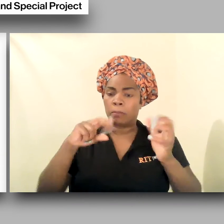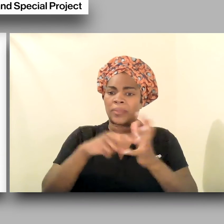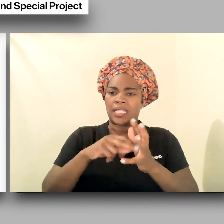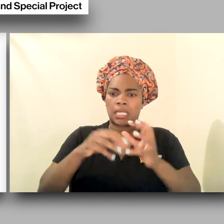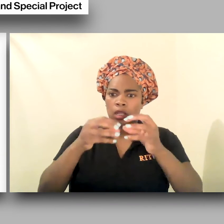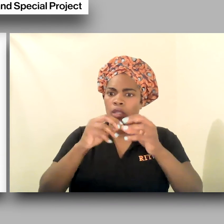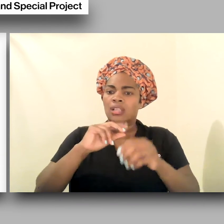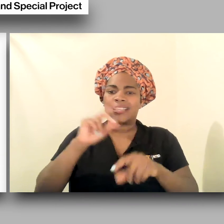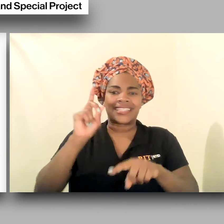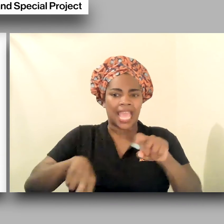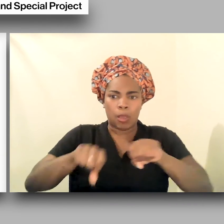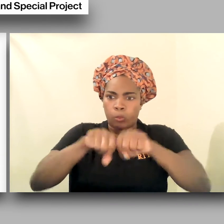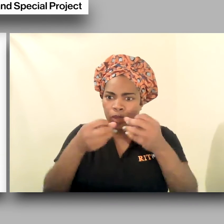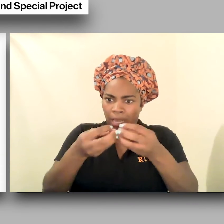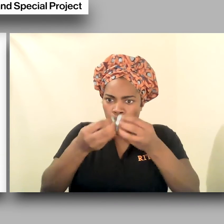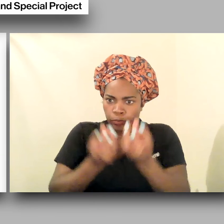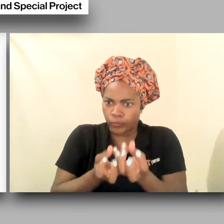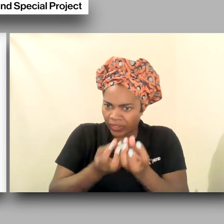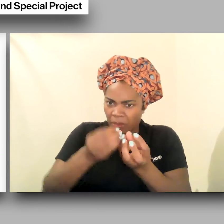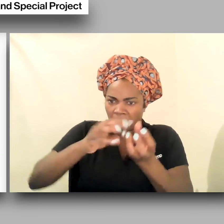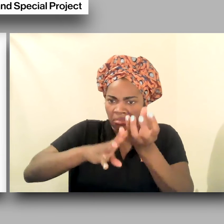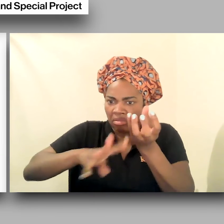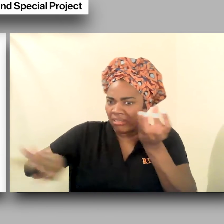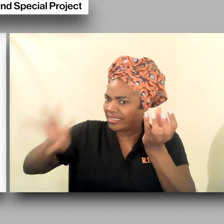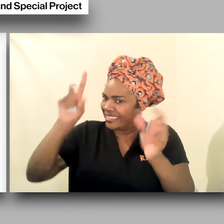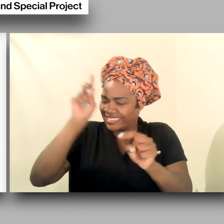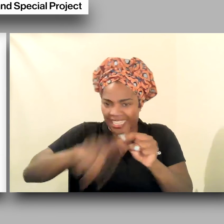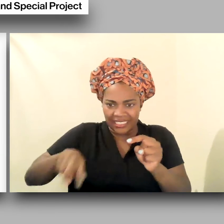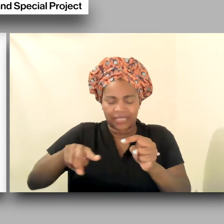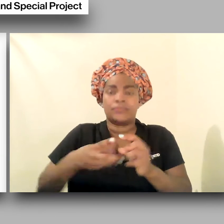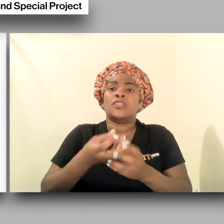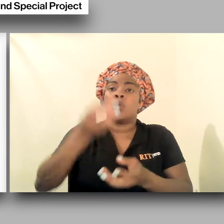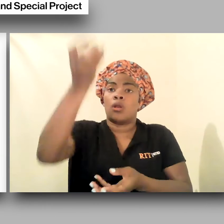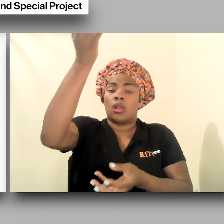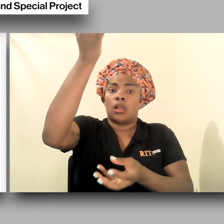the egg can't crack or leak any of its innards out.